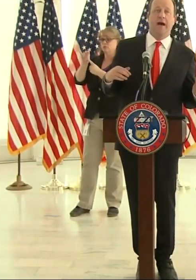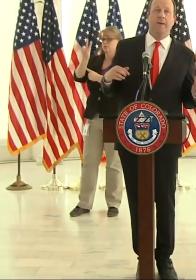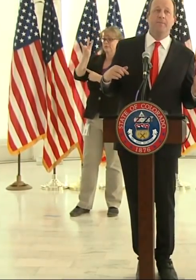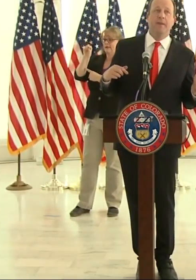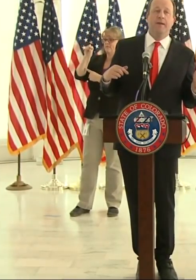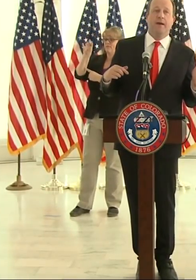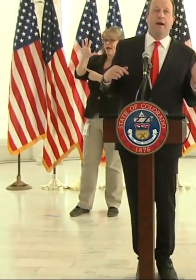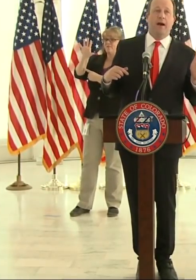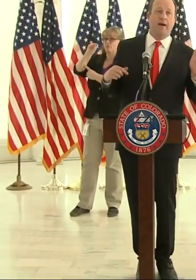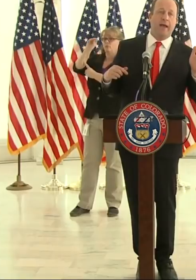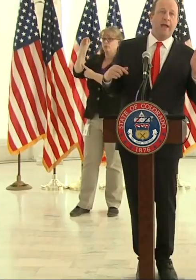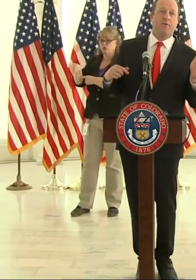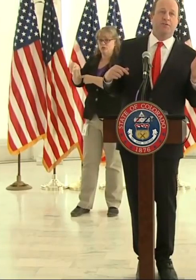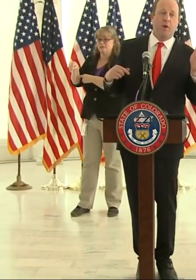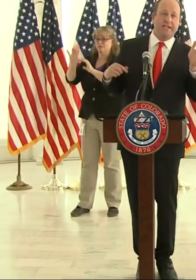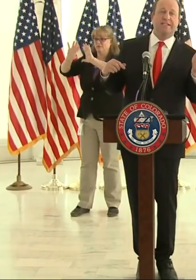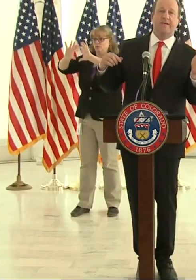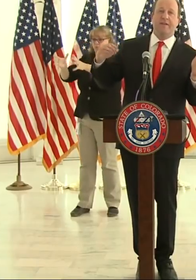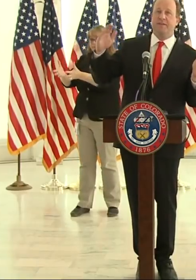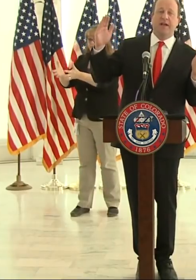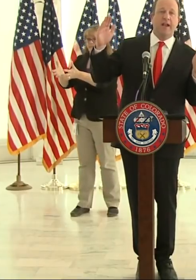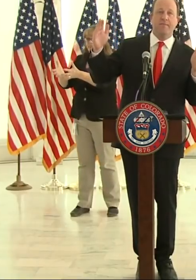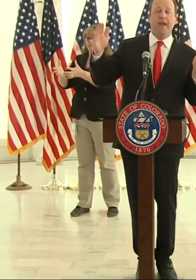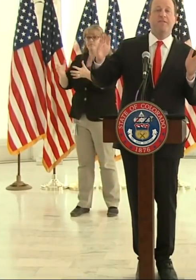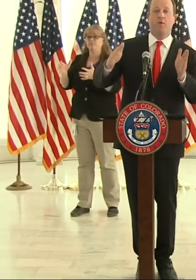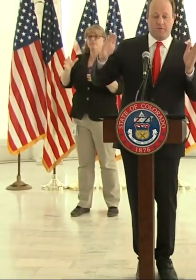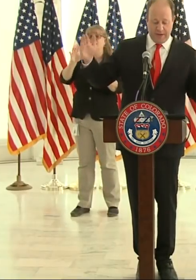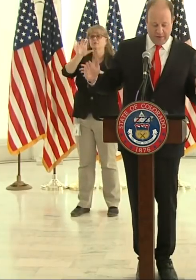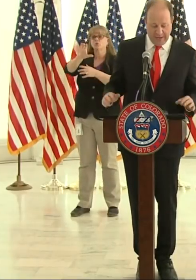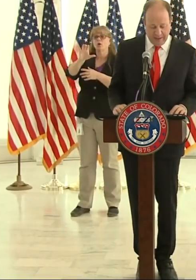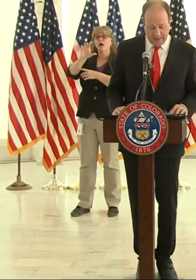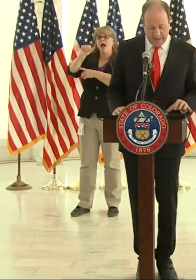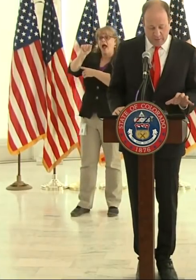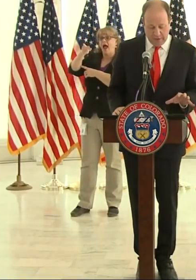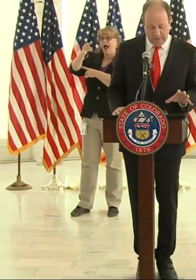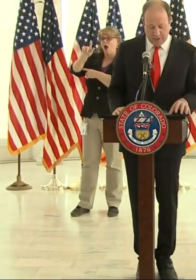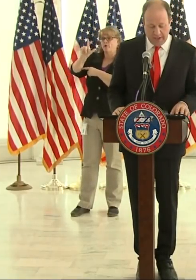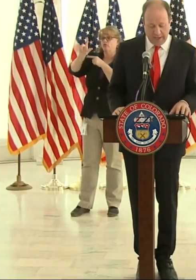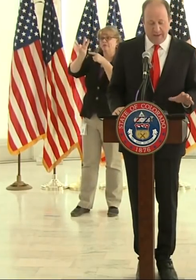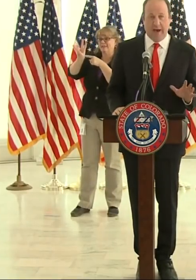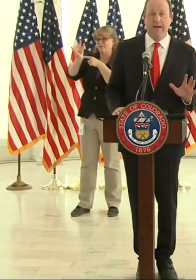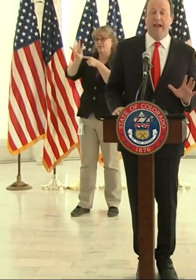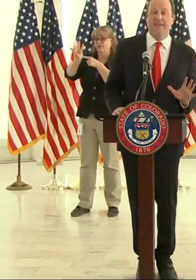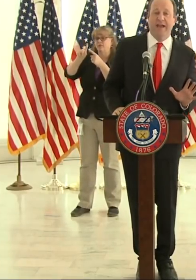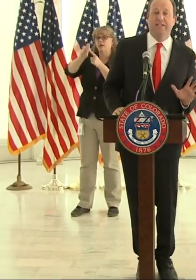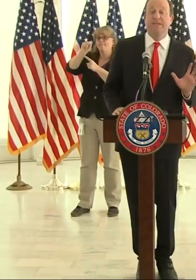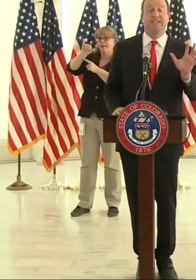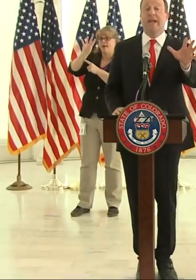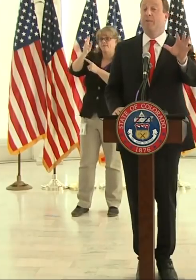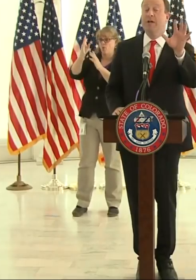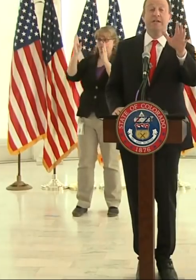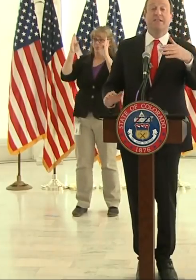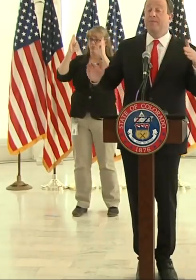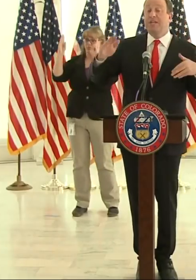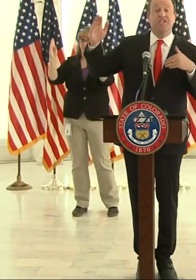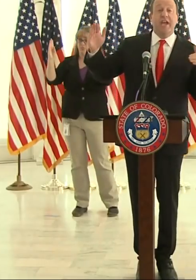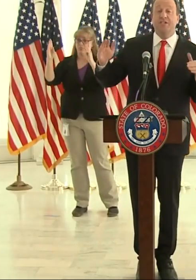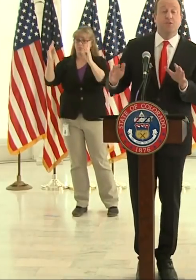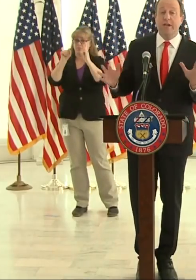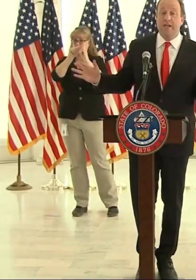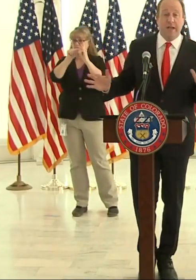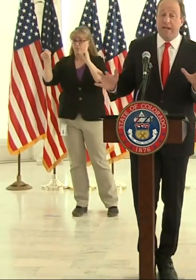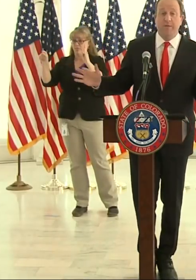this April 27th to kind of May 4th period that we're going to be talking about. And that needs to be sustainable, subject